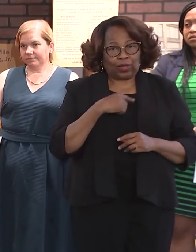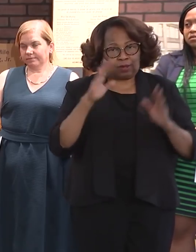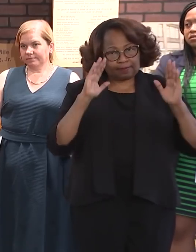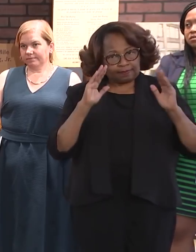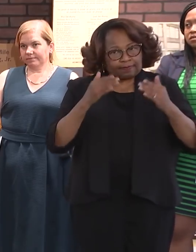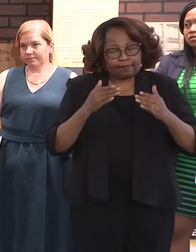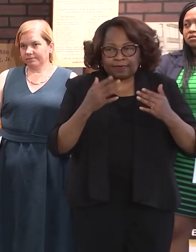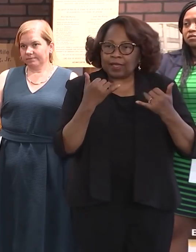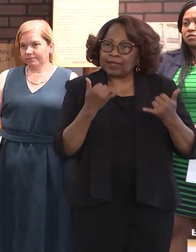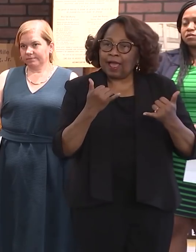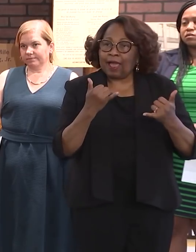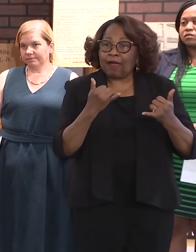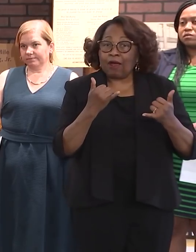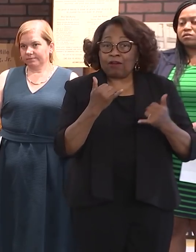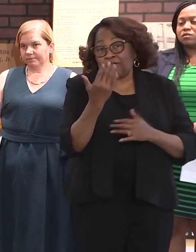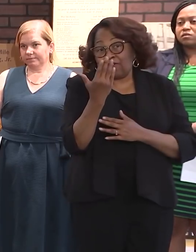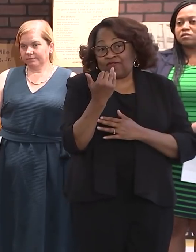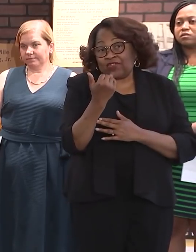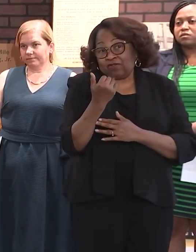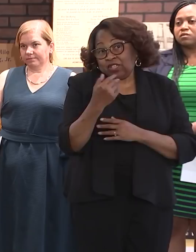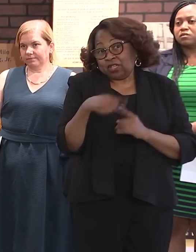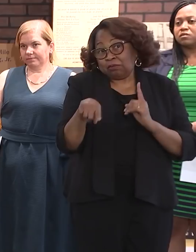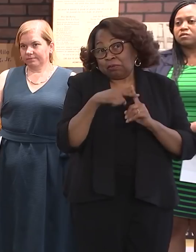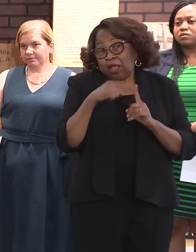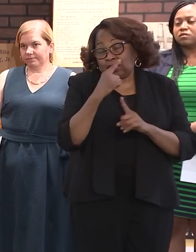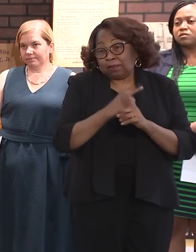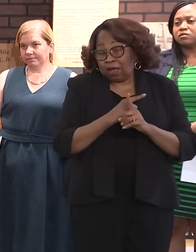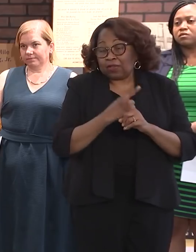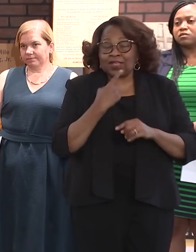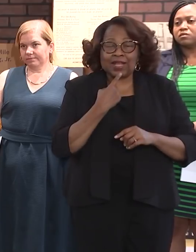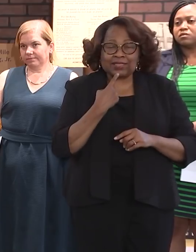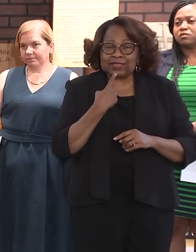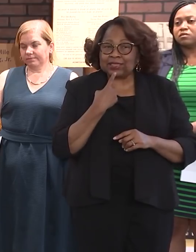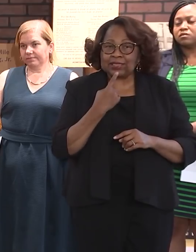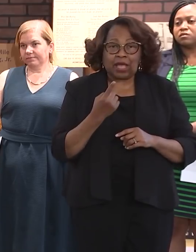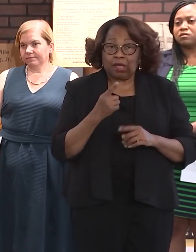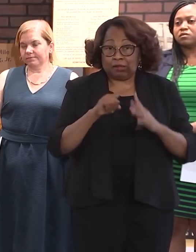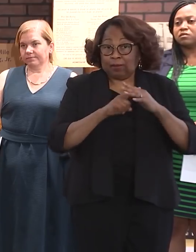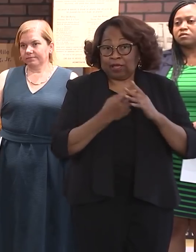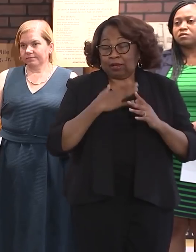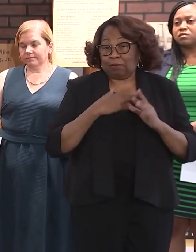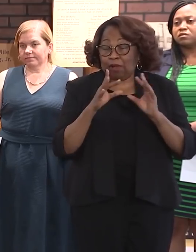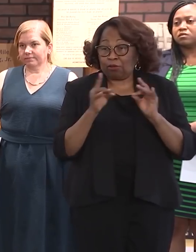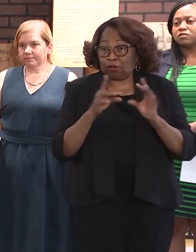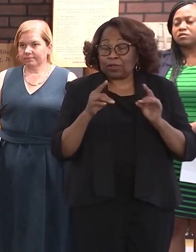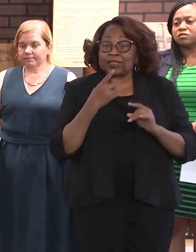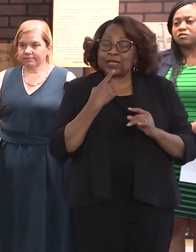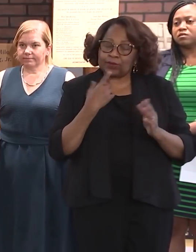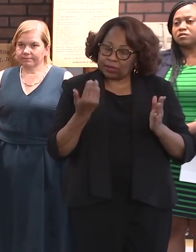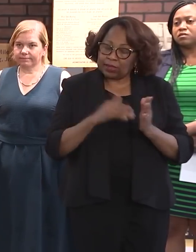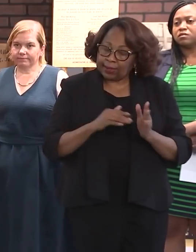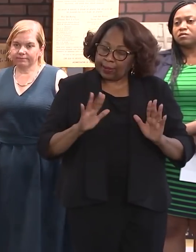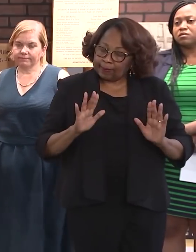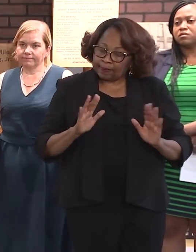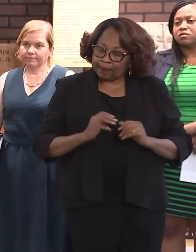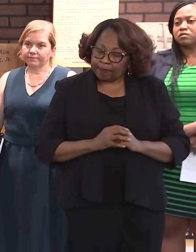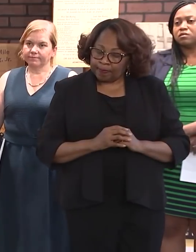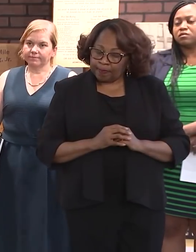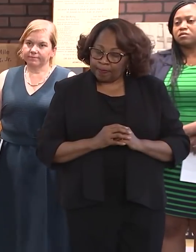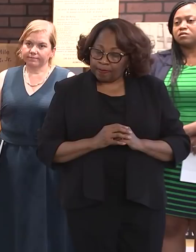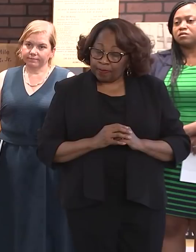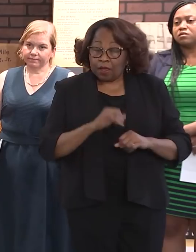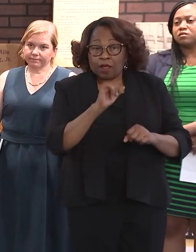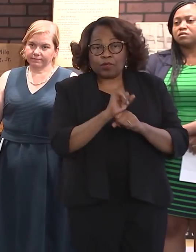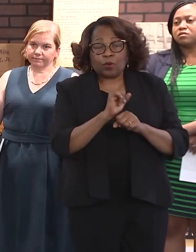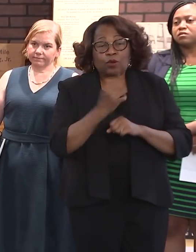focus now for 15 plus months on this issue. I said at the very end of my remarks, and let me highlight it again, the